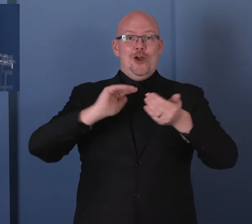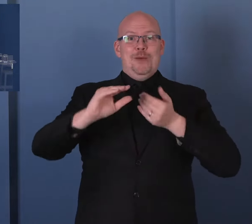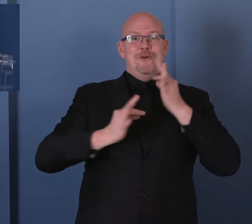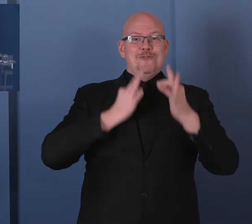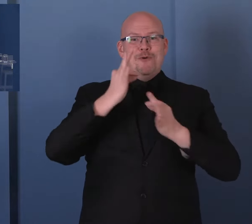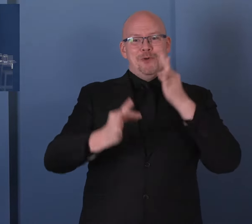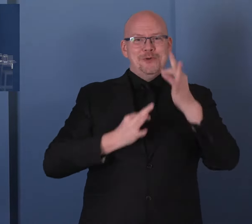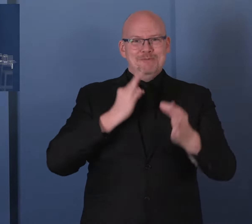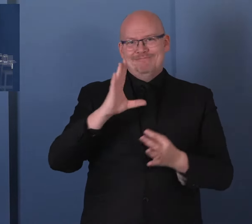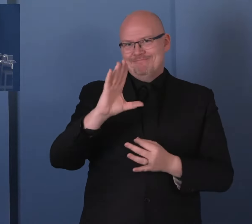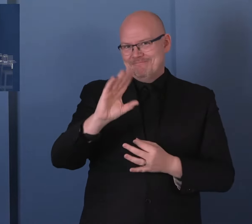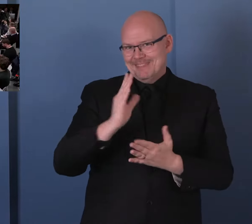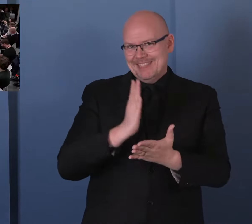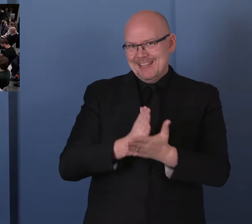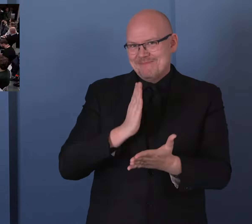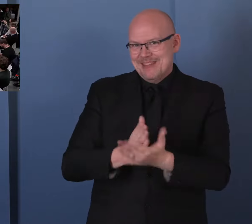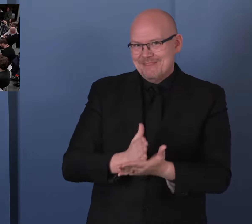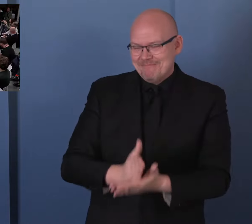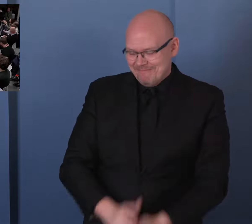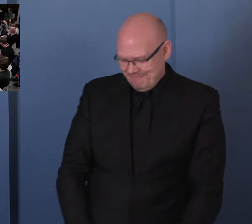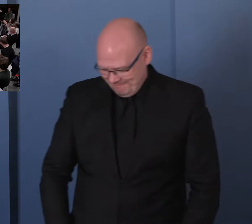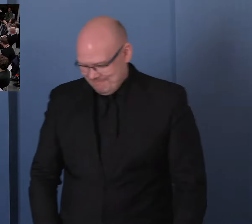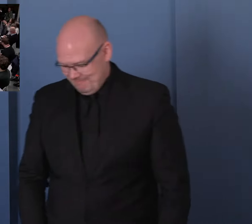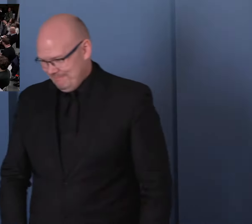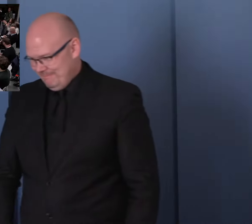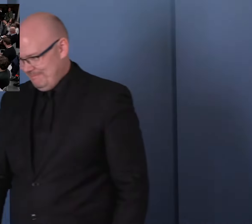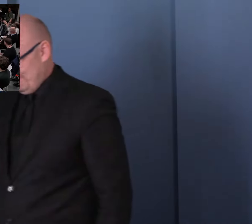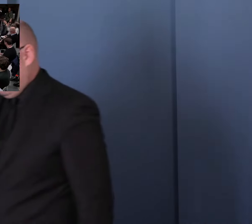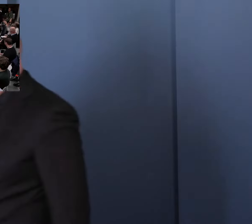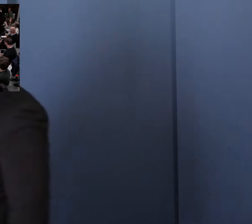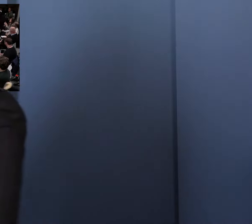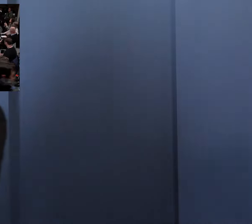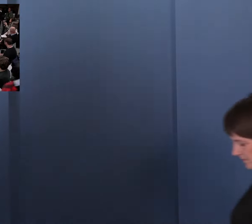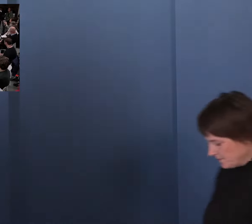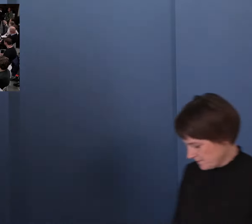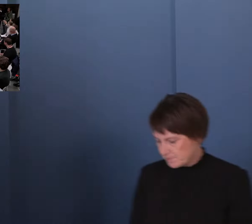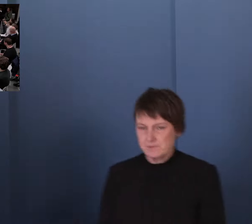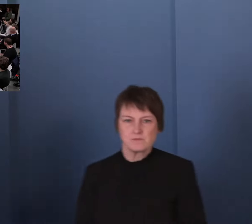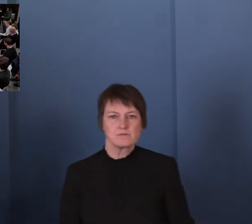questions. We are. We'll open up for questions. The first one here, TT.